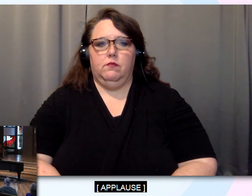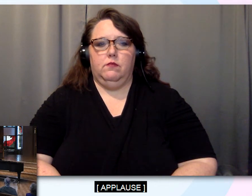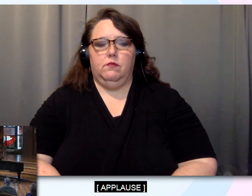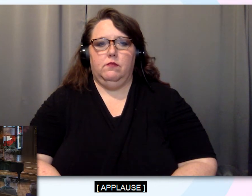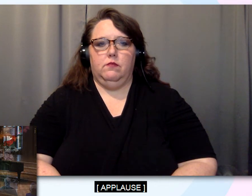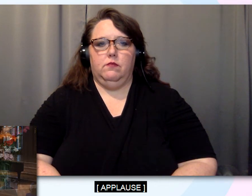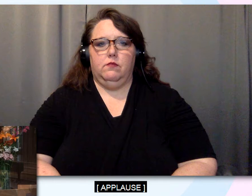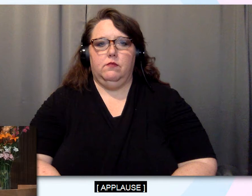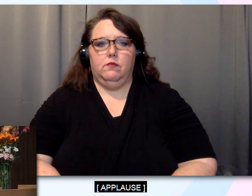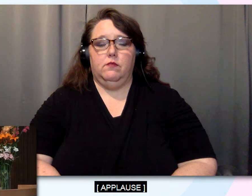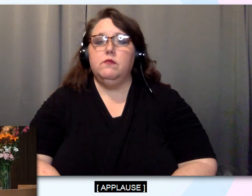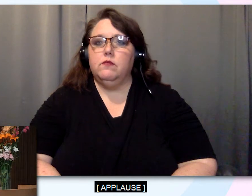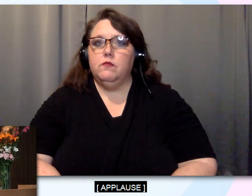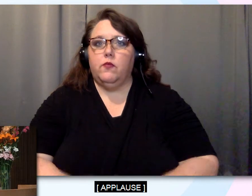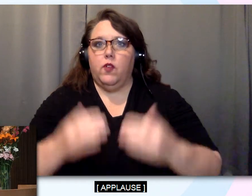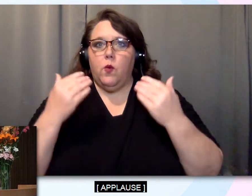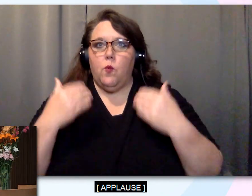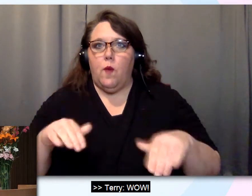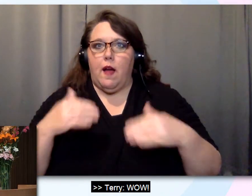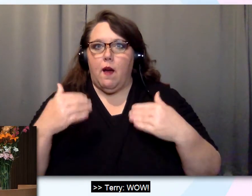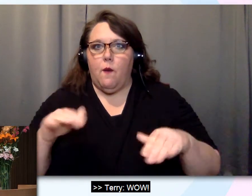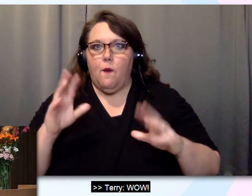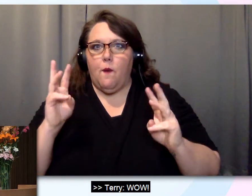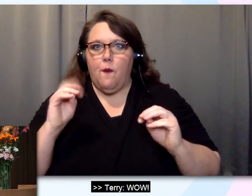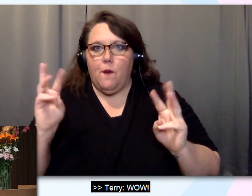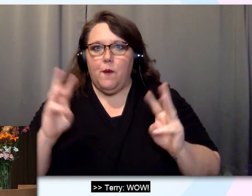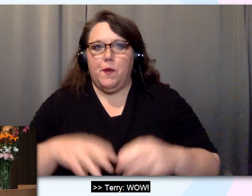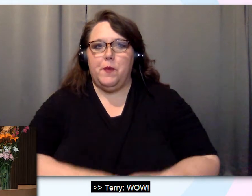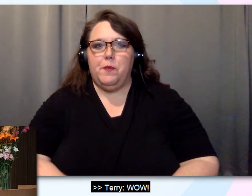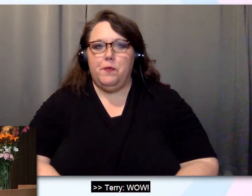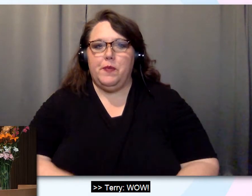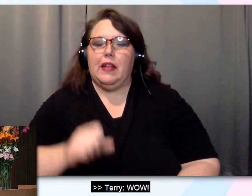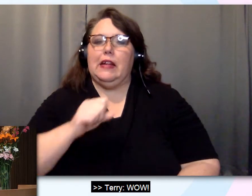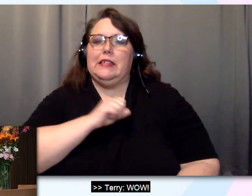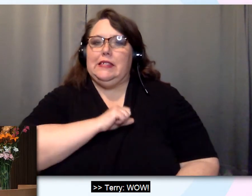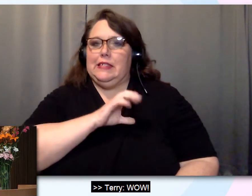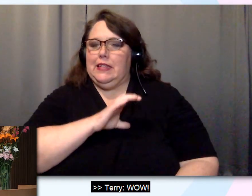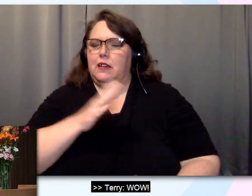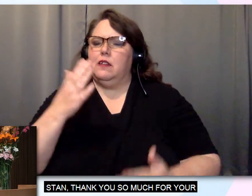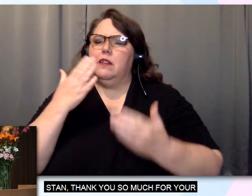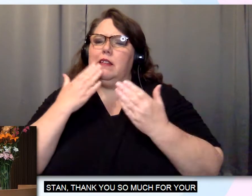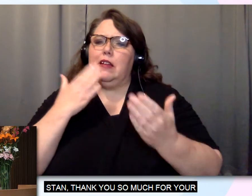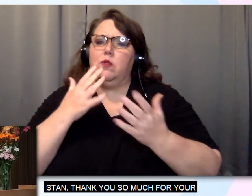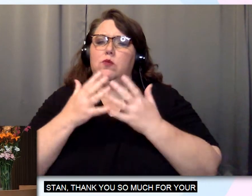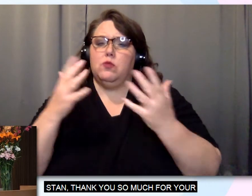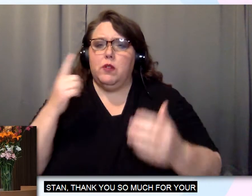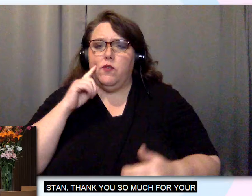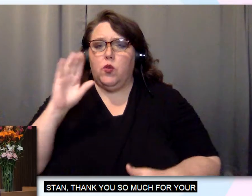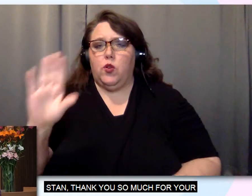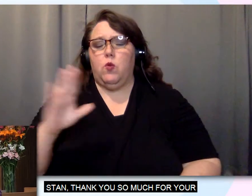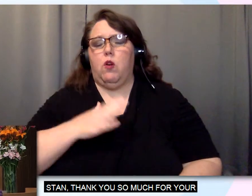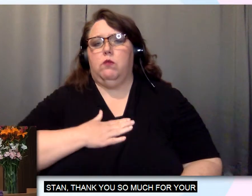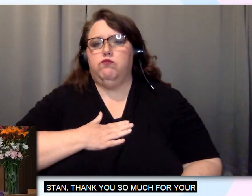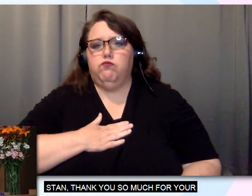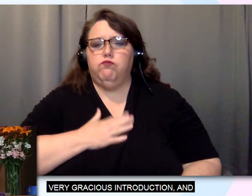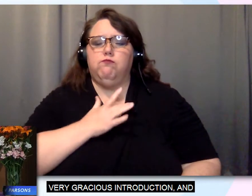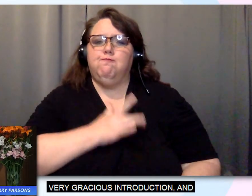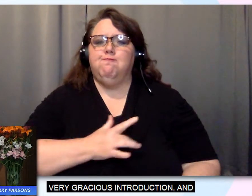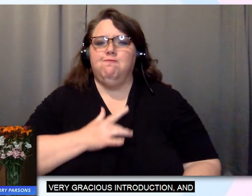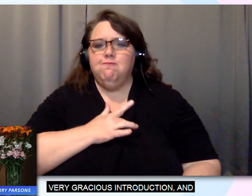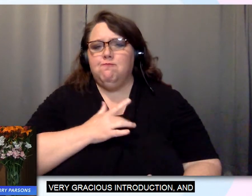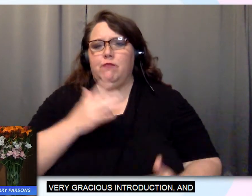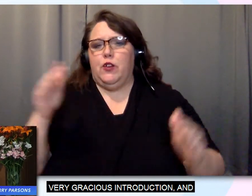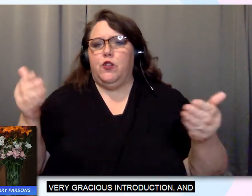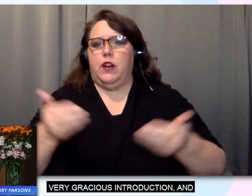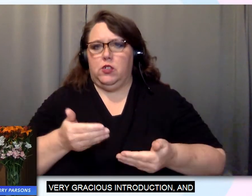Wow. Stan, thank you so much for your very